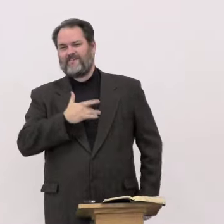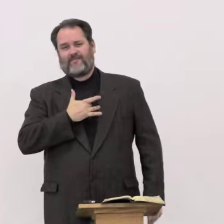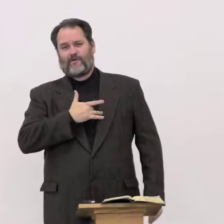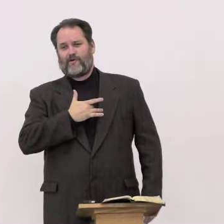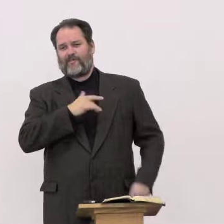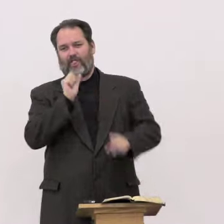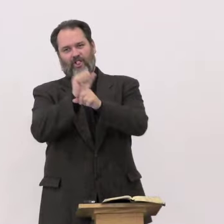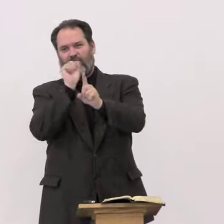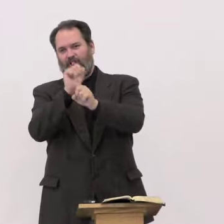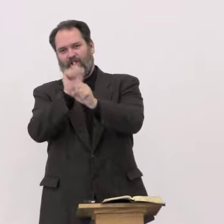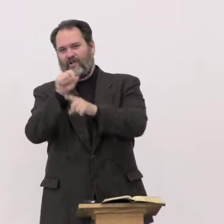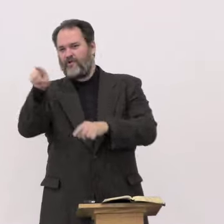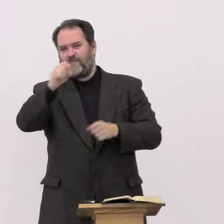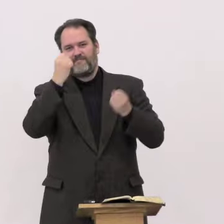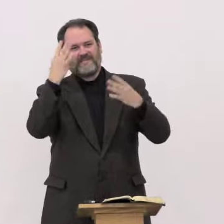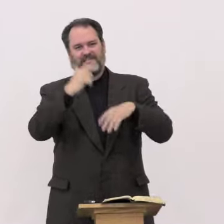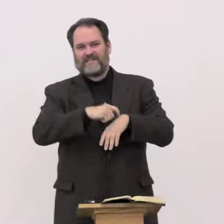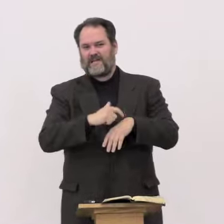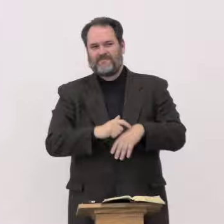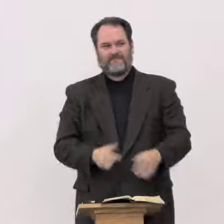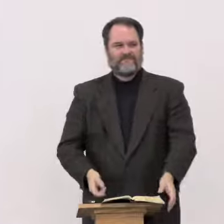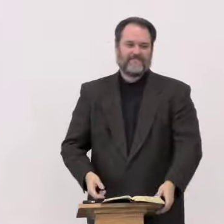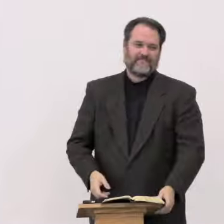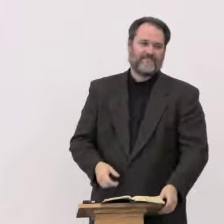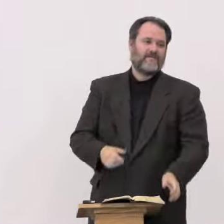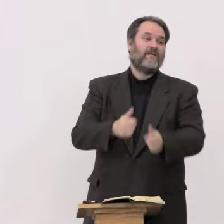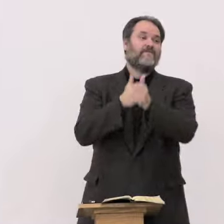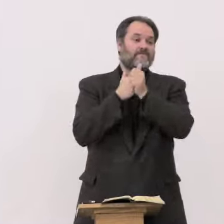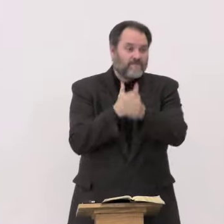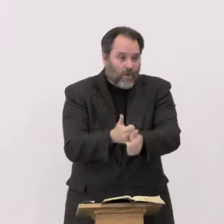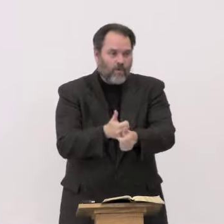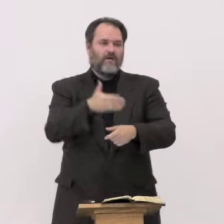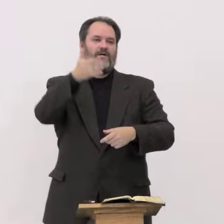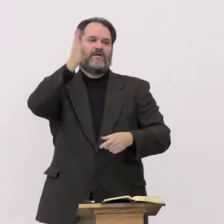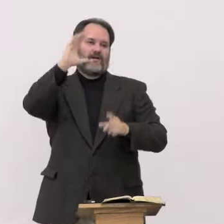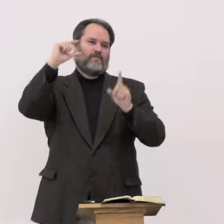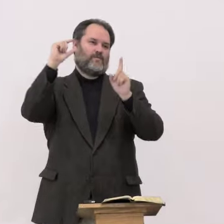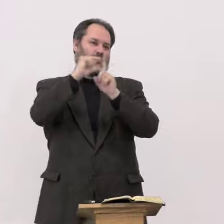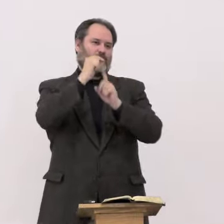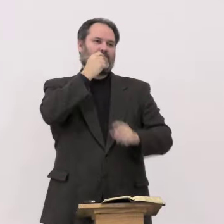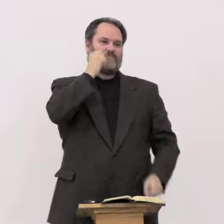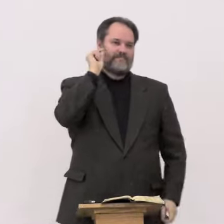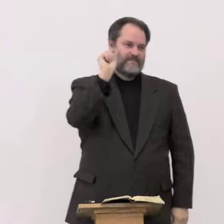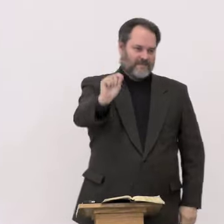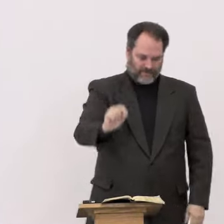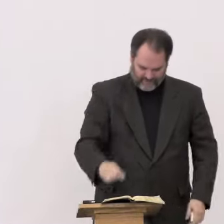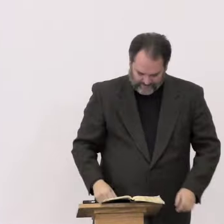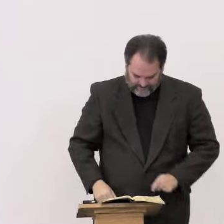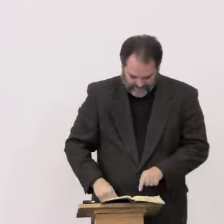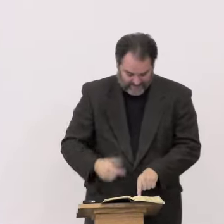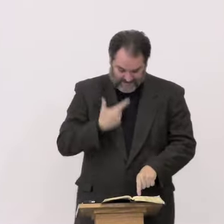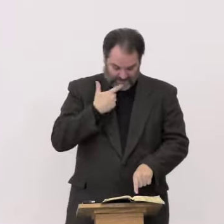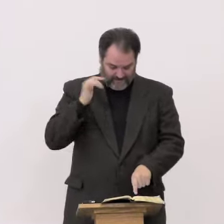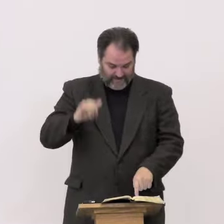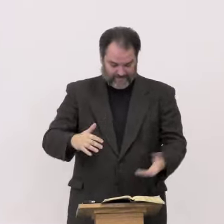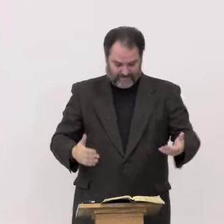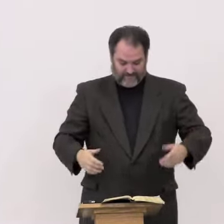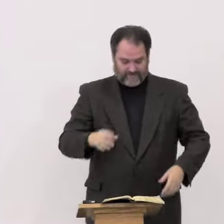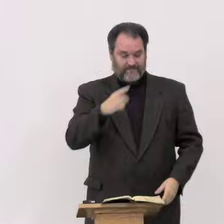don't rely on your feelings. Your feelings will deceive you many times. Follow the Lord.